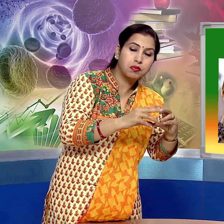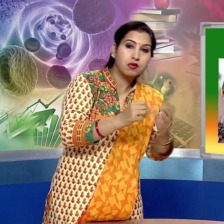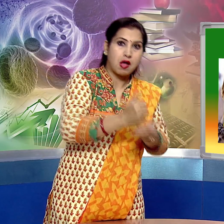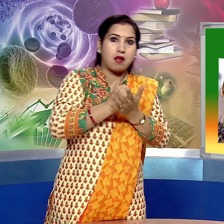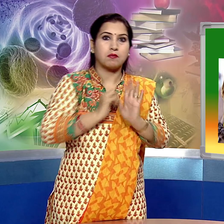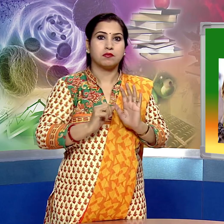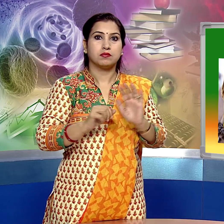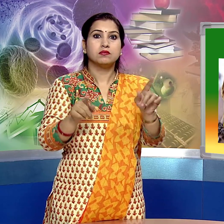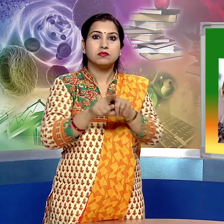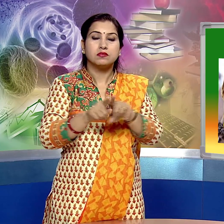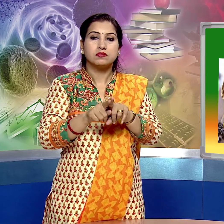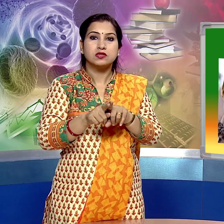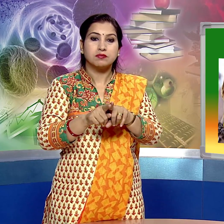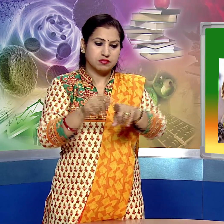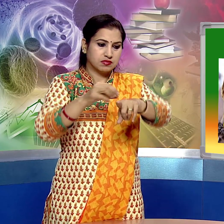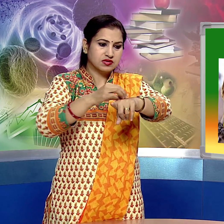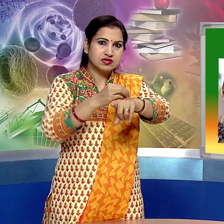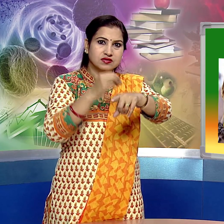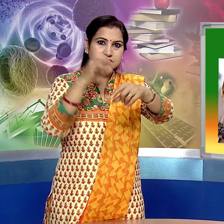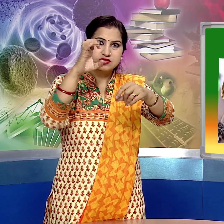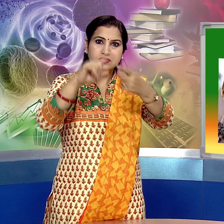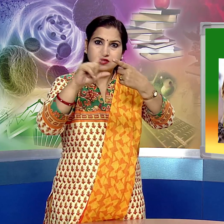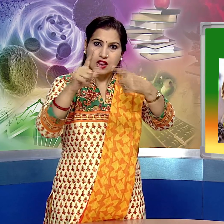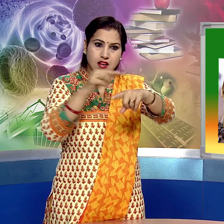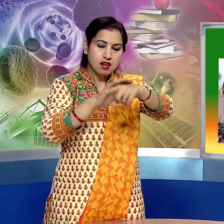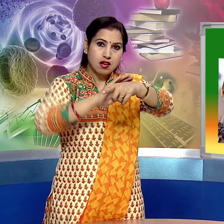It also prevents damage of cells and cell membrane.